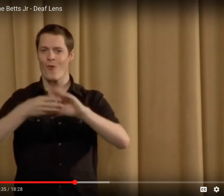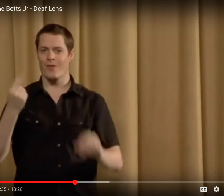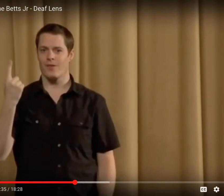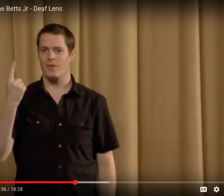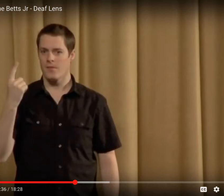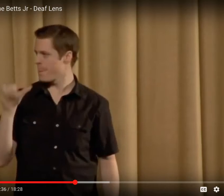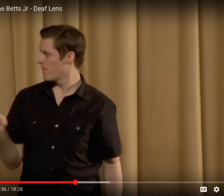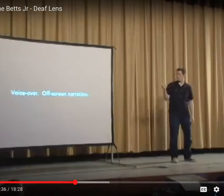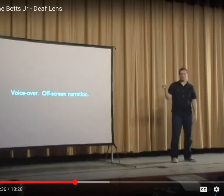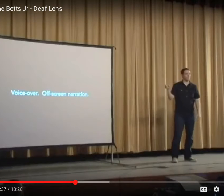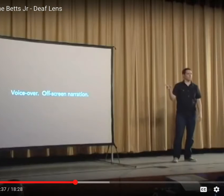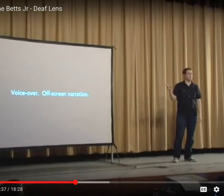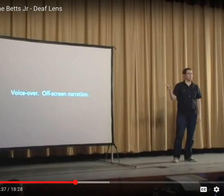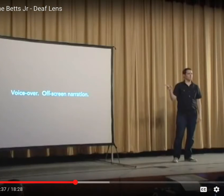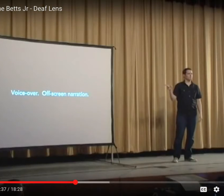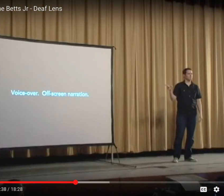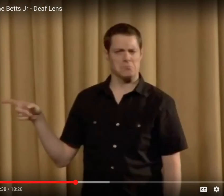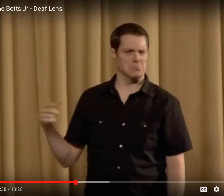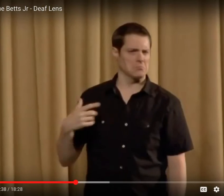voiceover, and it all blends together.